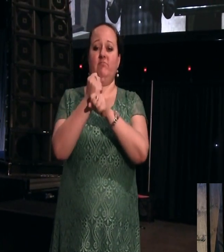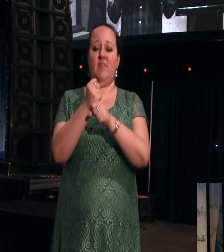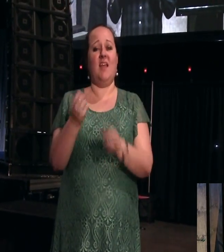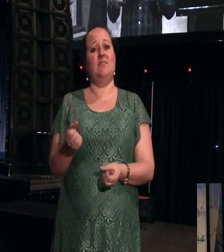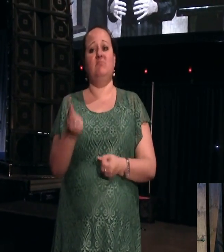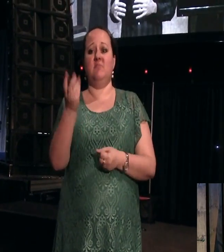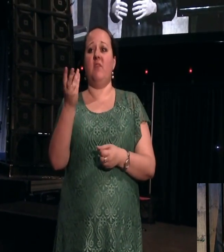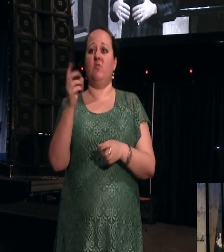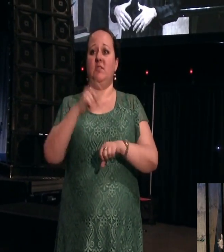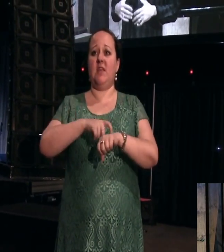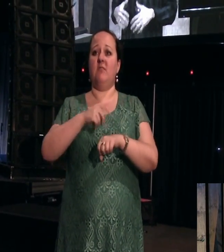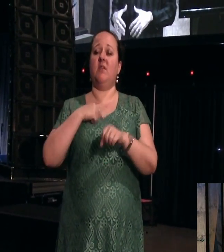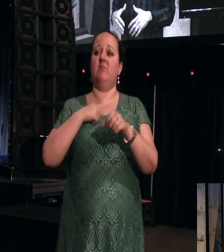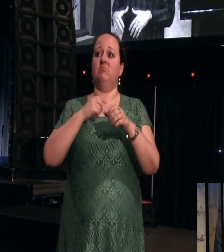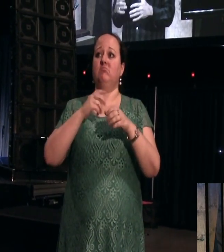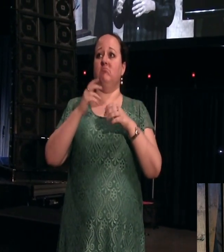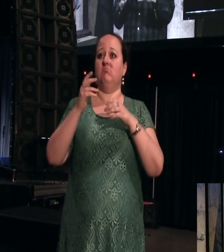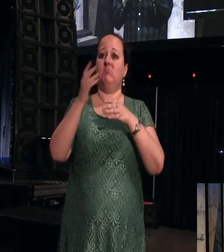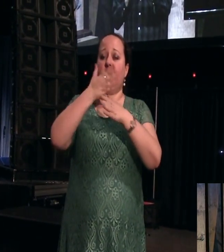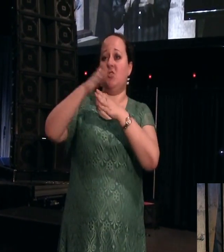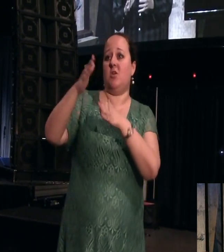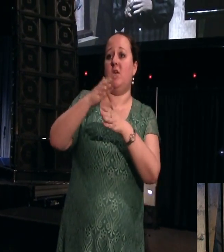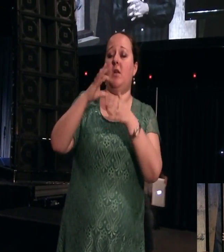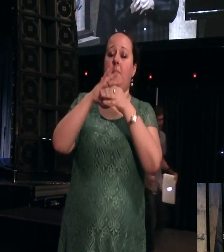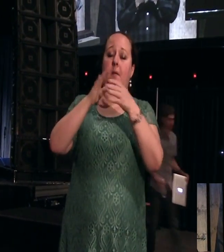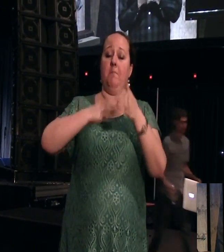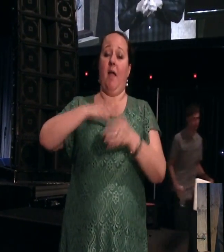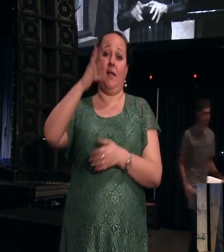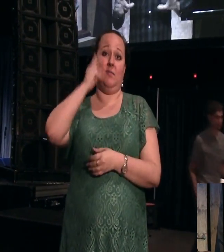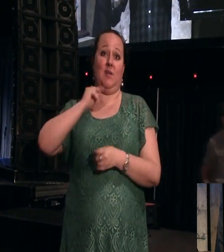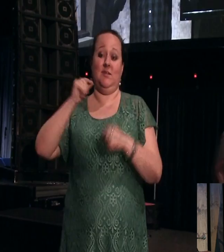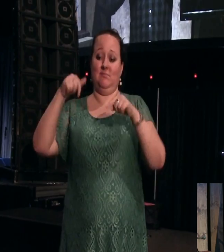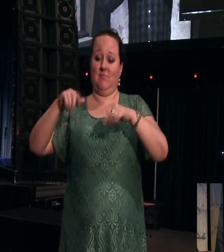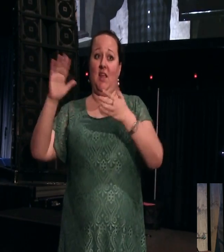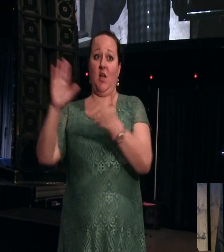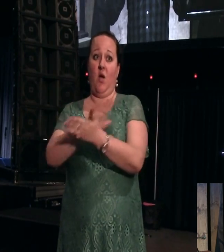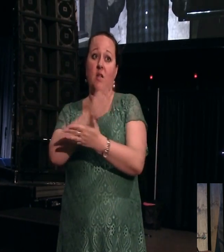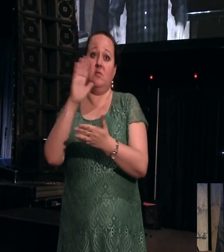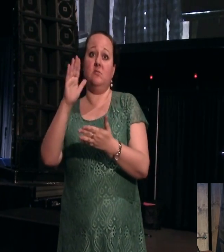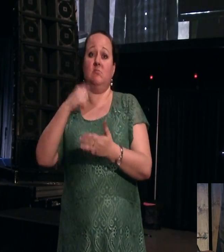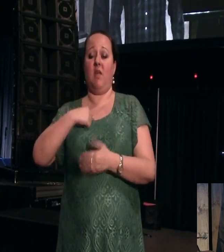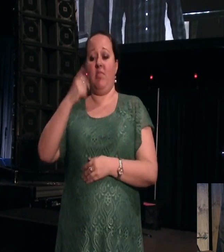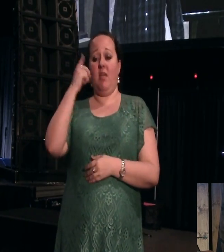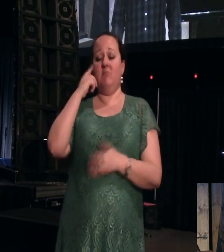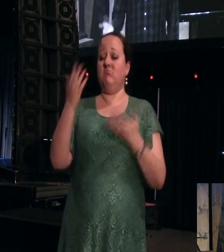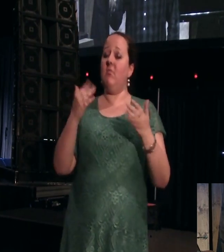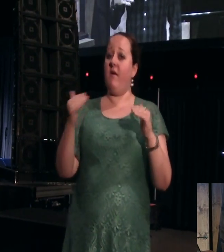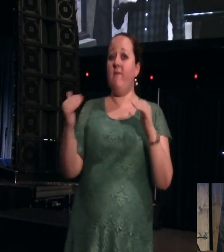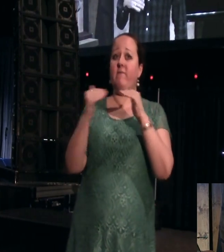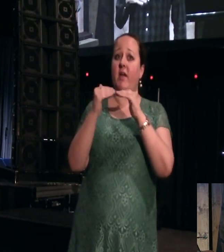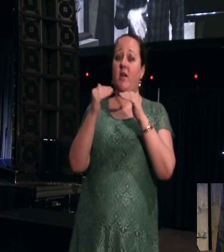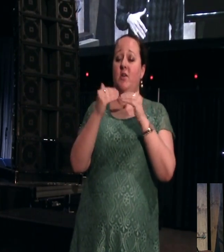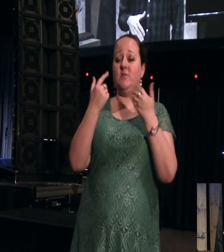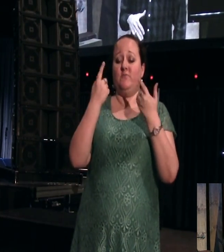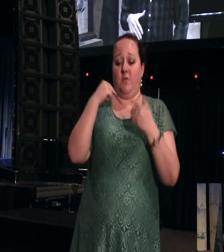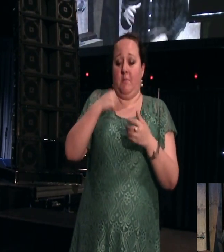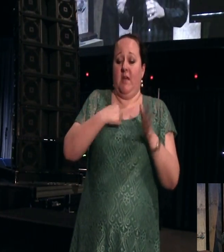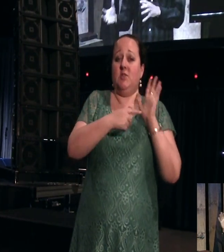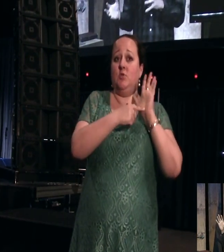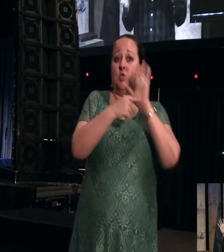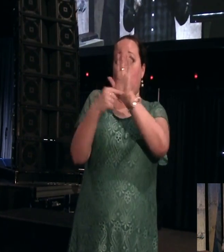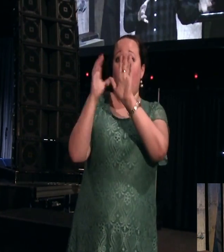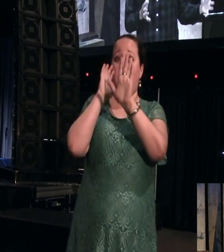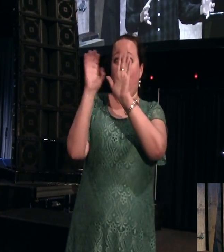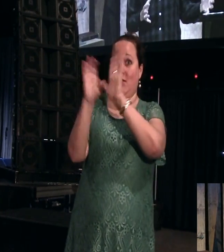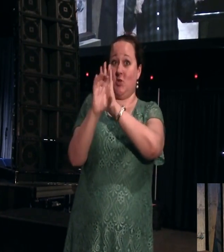Well, over the past year, there's been several times where I've shared about my experiences in college, and so I just figured it was